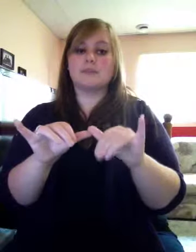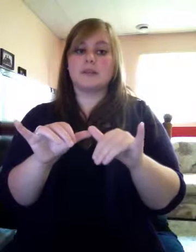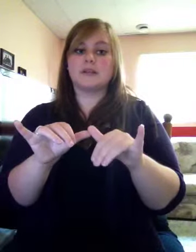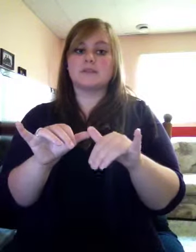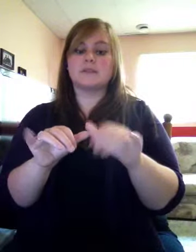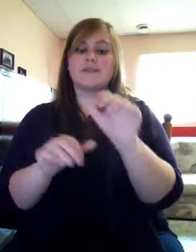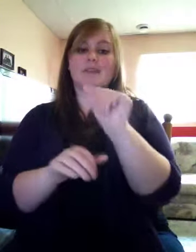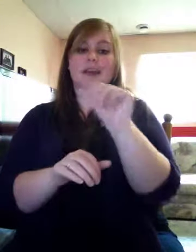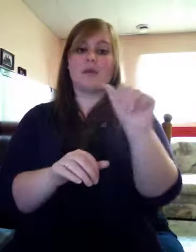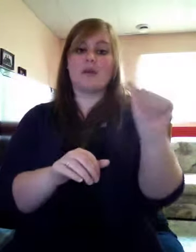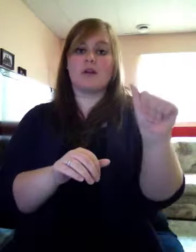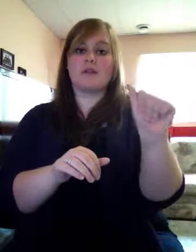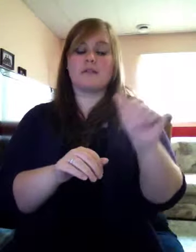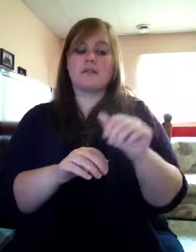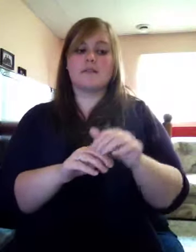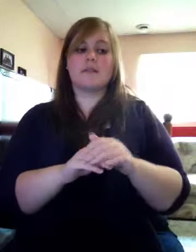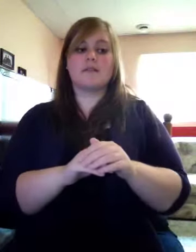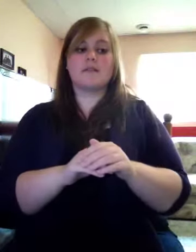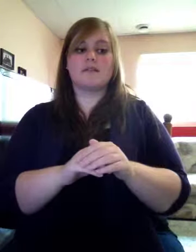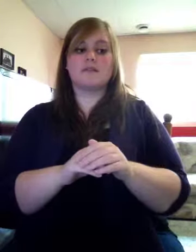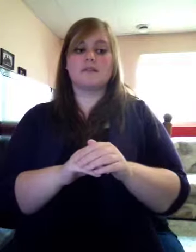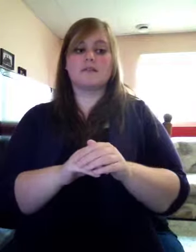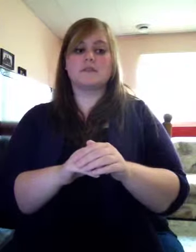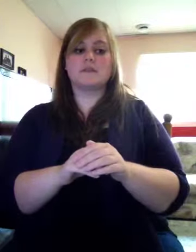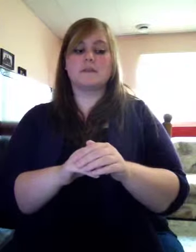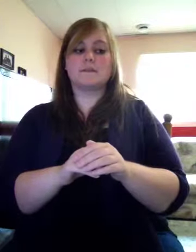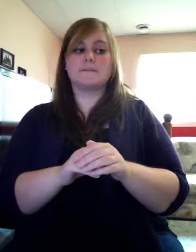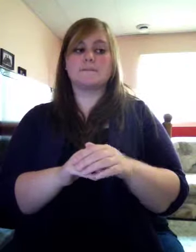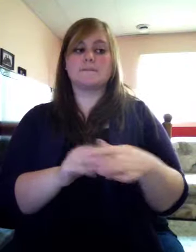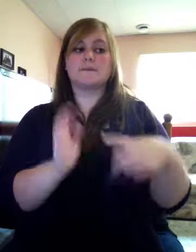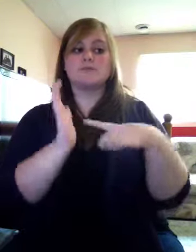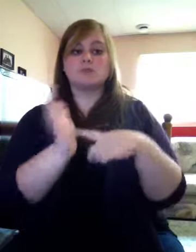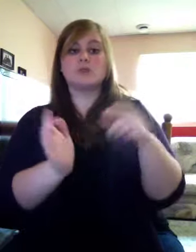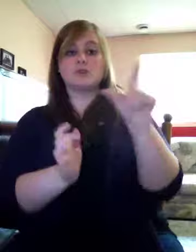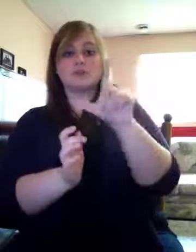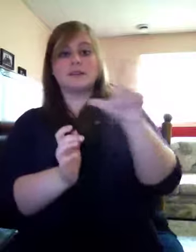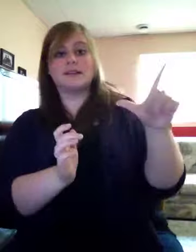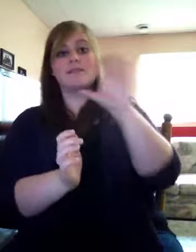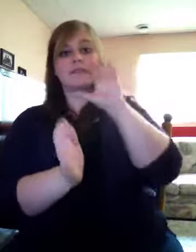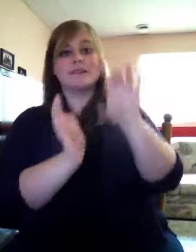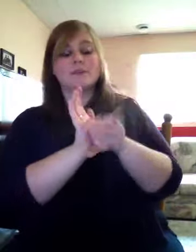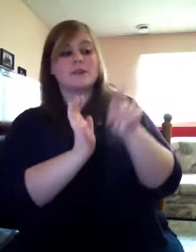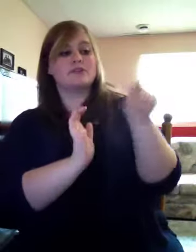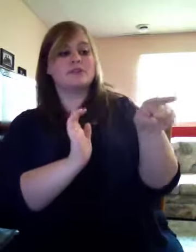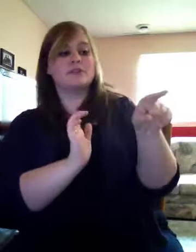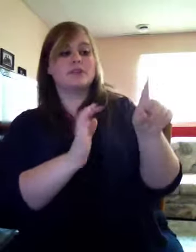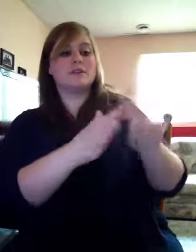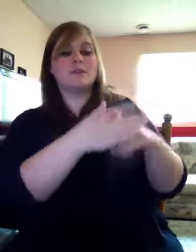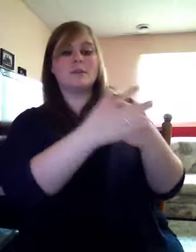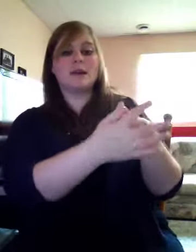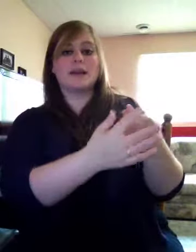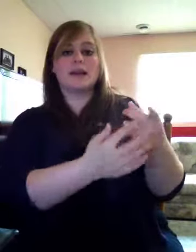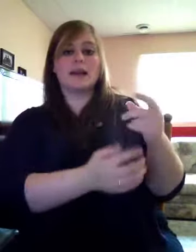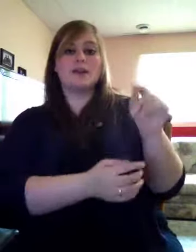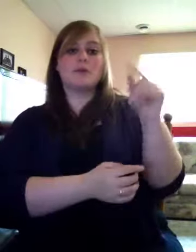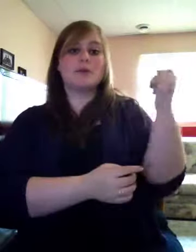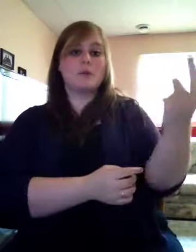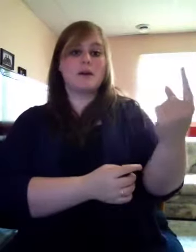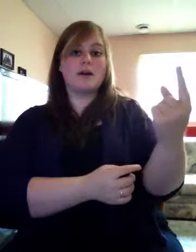two long-axis views of the probes along the aorta as shown towards the left of the image here. Beginning in probe position 1, we see a side slice